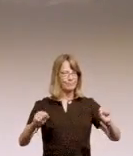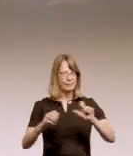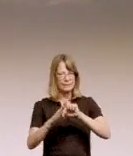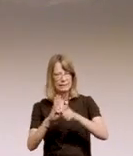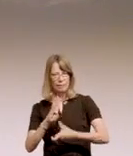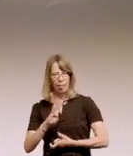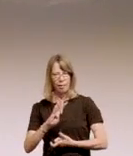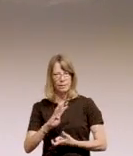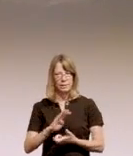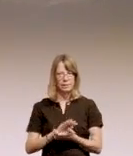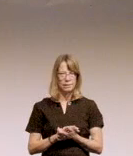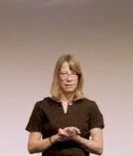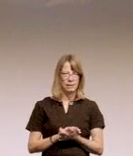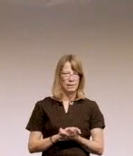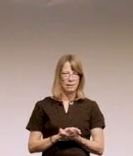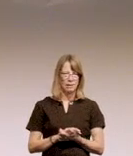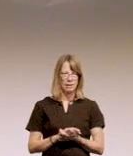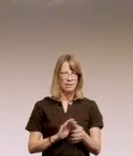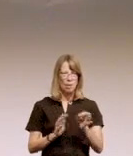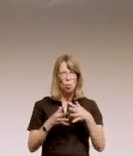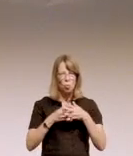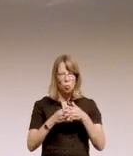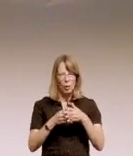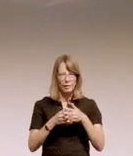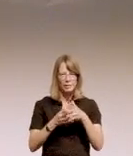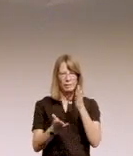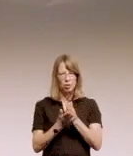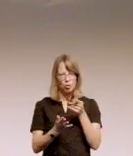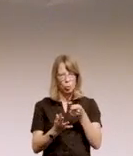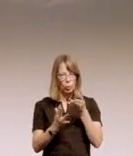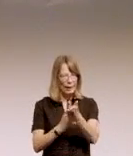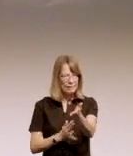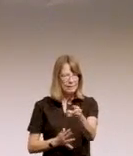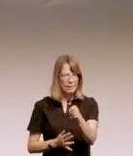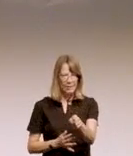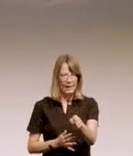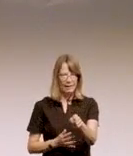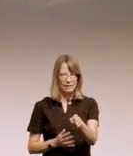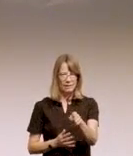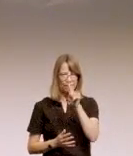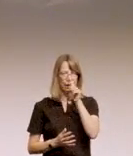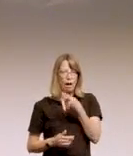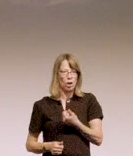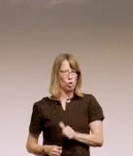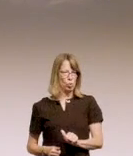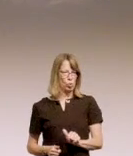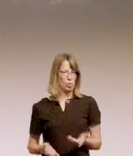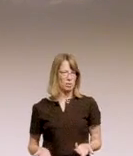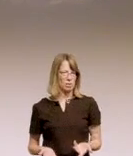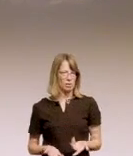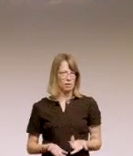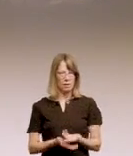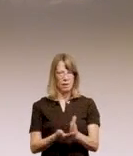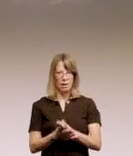the value in making a system accessible if it's not usable first? How can I possibly